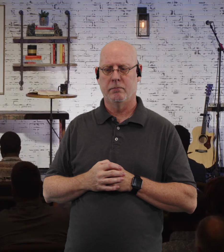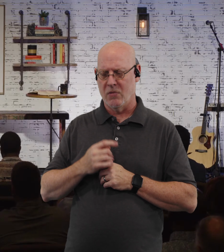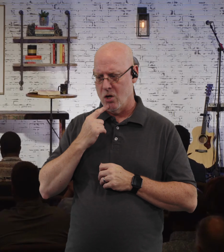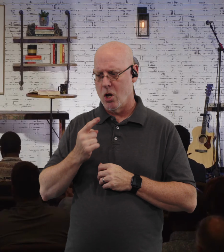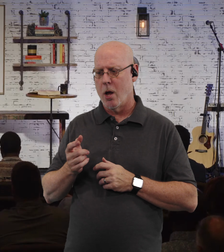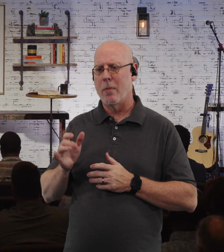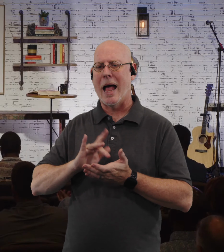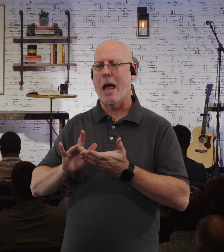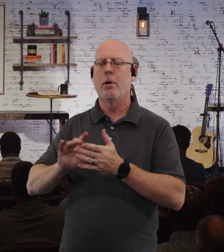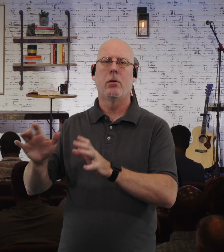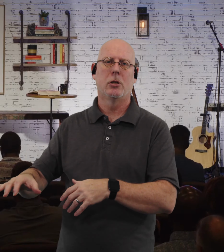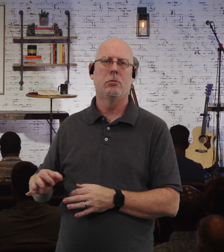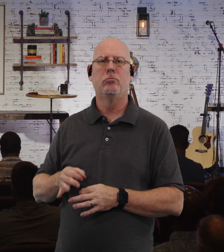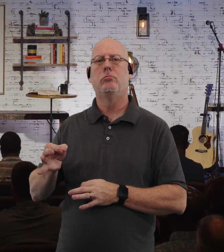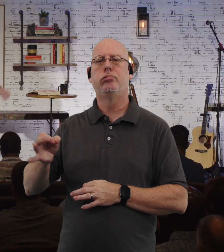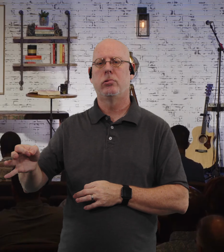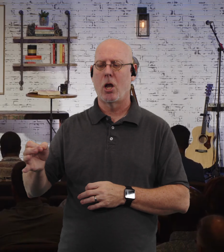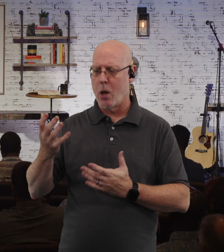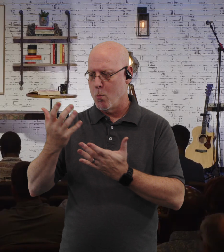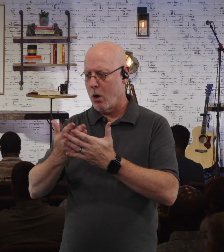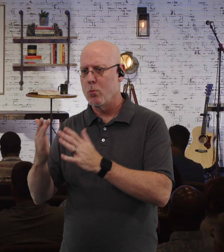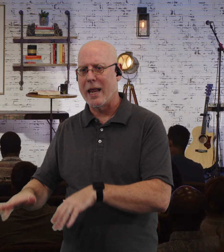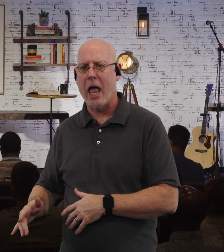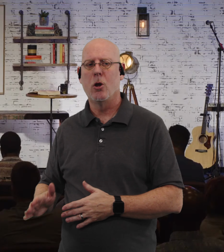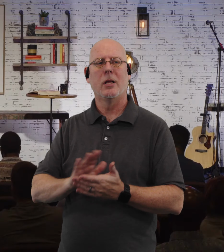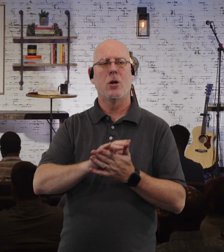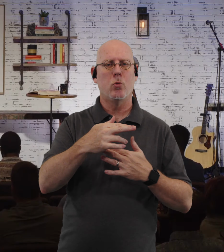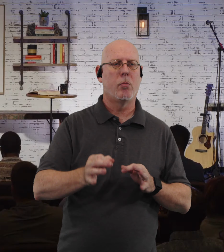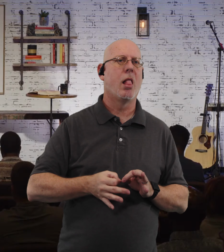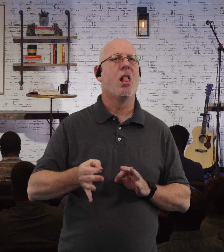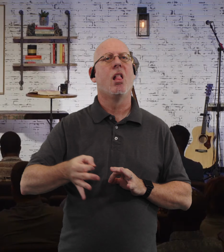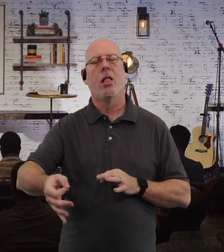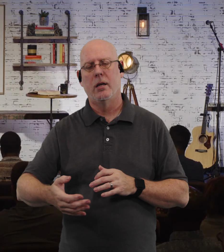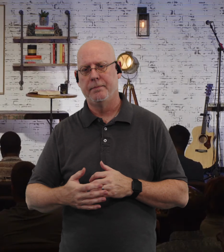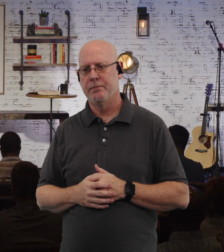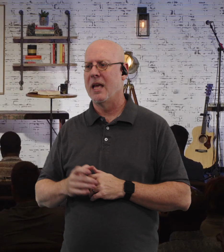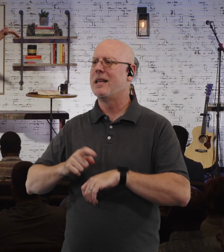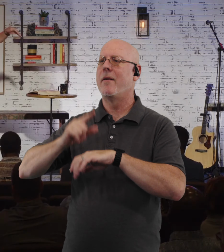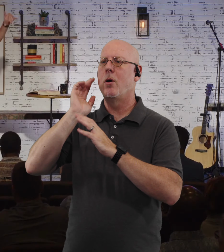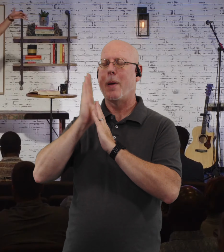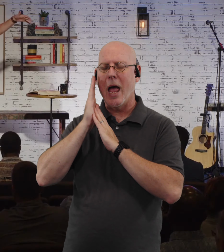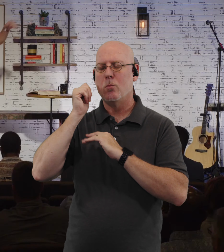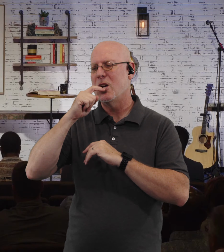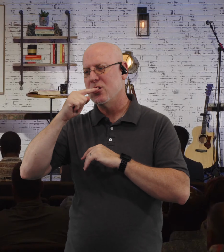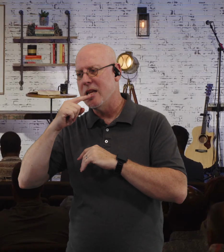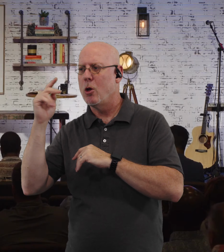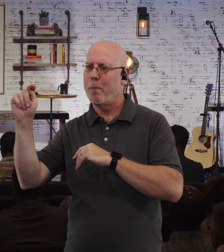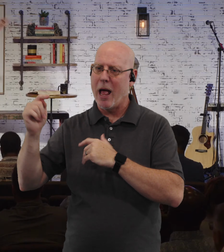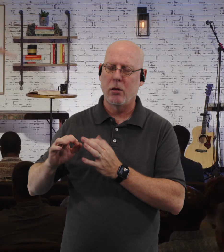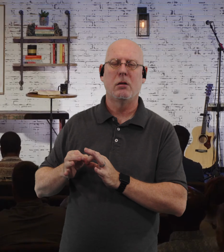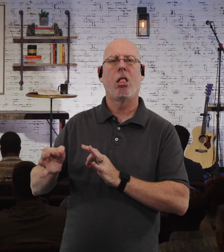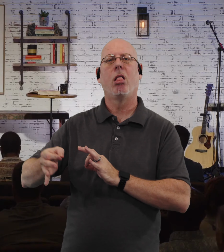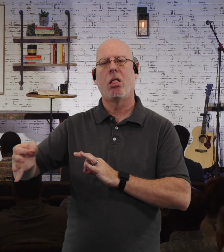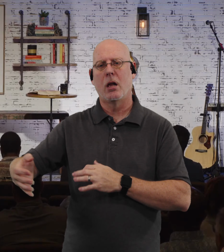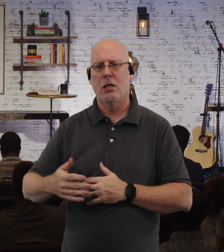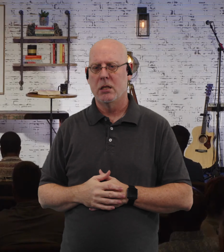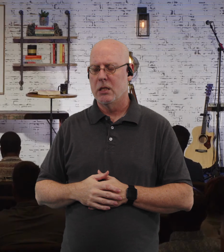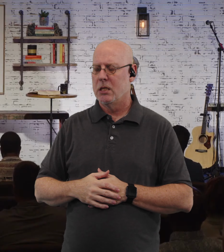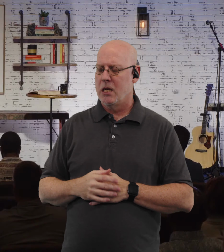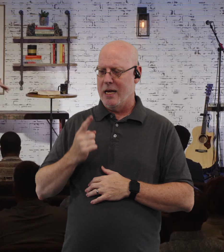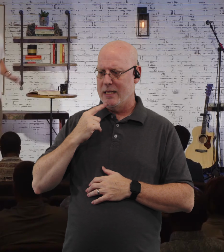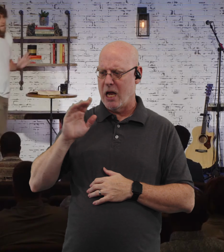I'll tell her to put down the iPad, she delays. I'll tell her to put down a book, she delays. I'll tell her to clean her room, she delays. It's time for bed, brush your teeth, go potty, she delays.